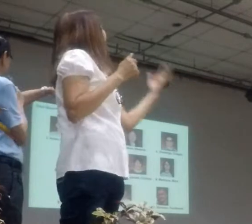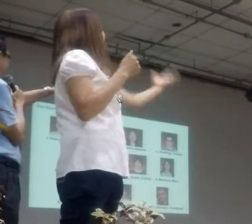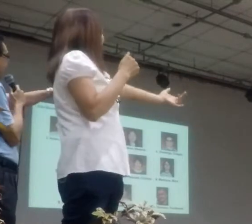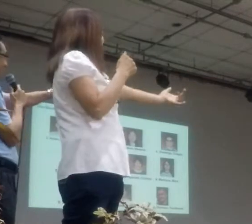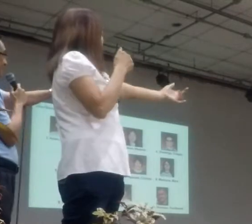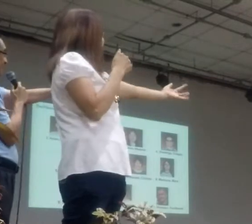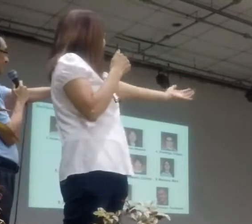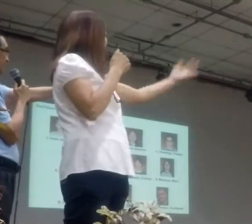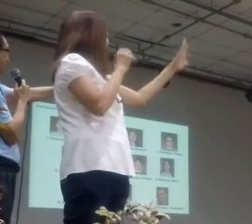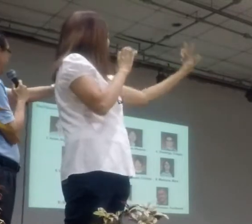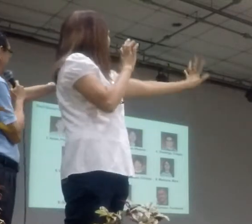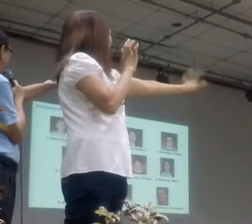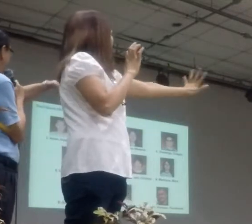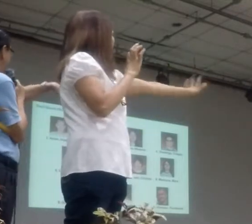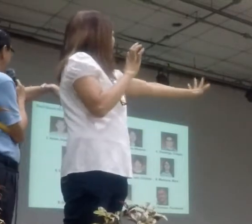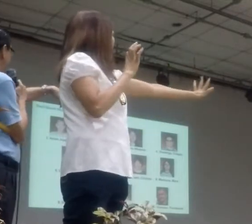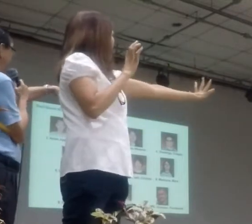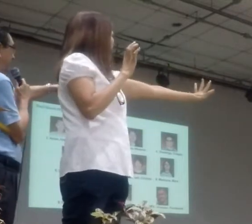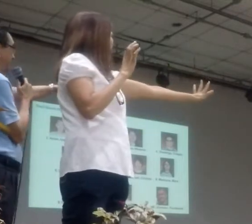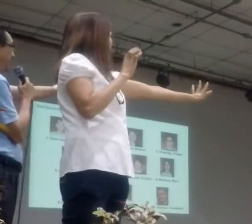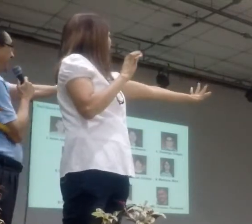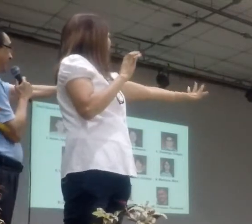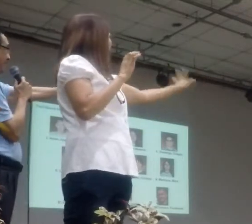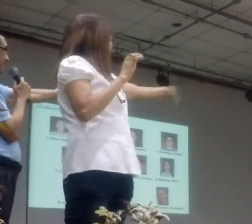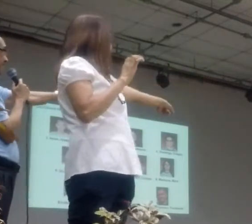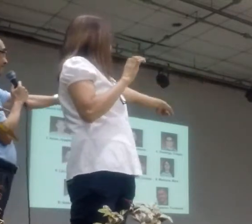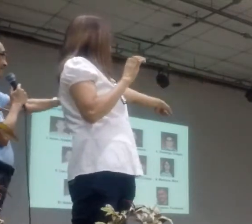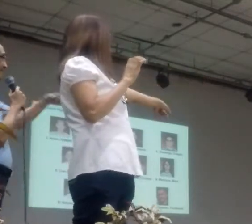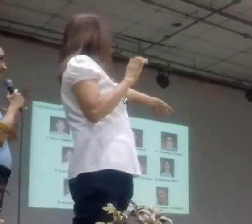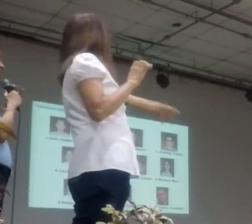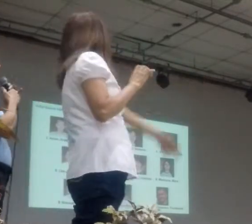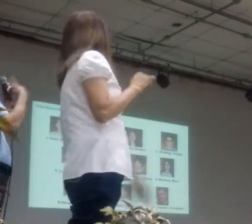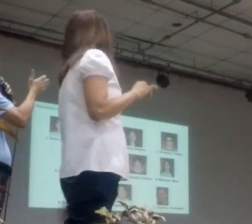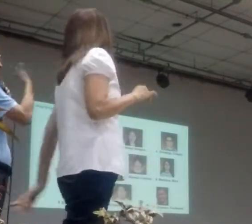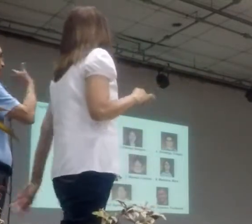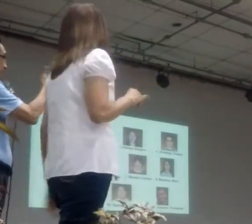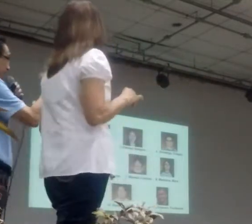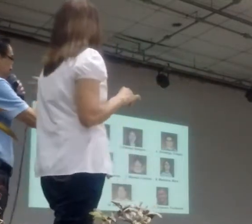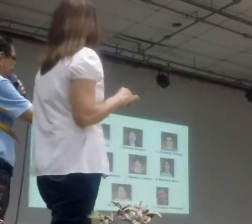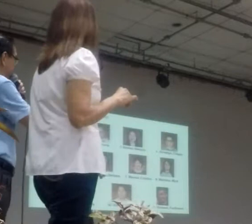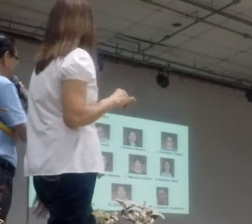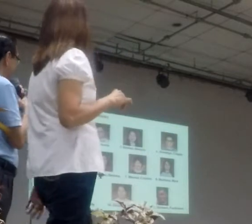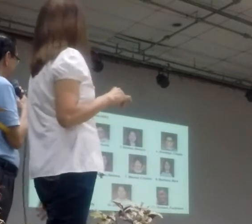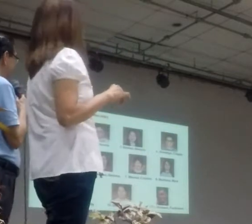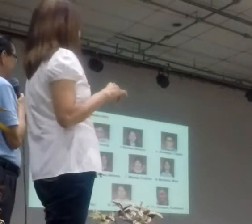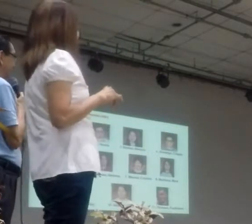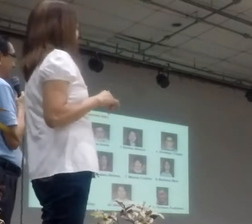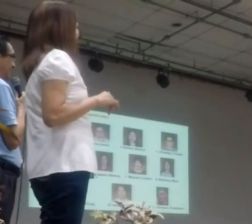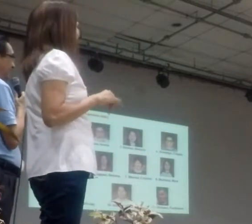Richard, and Ferdinand. Thank you very much.